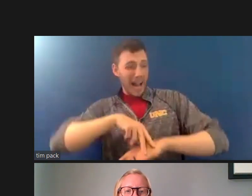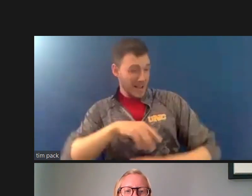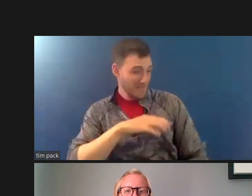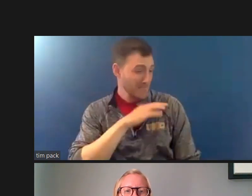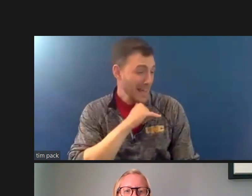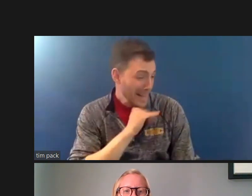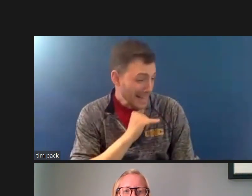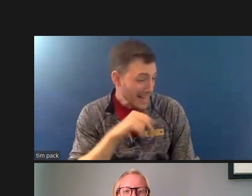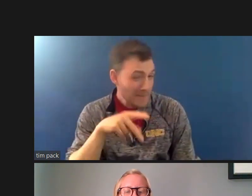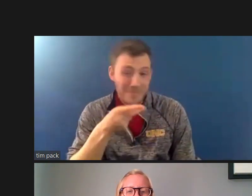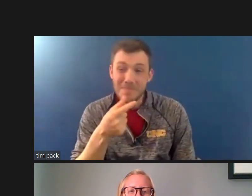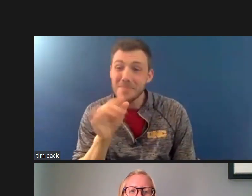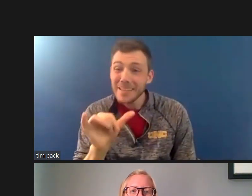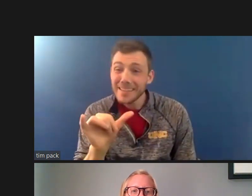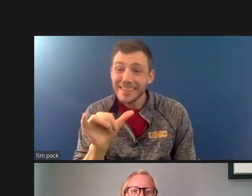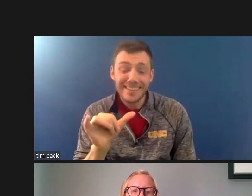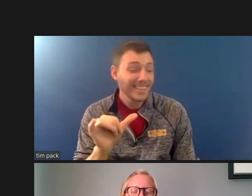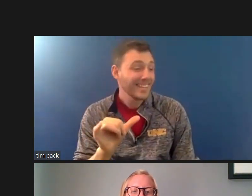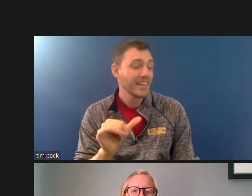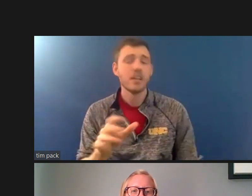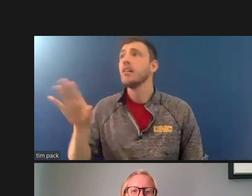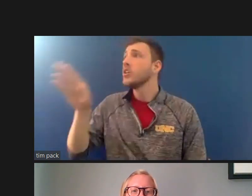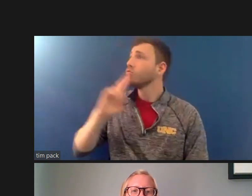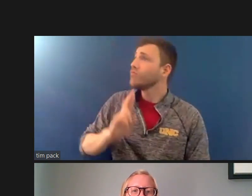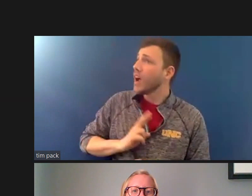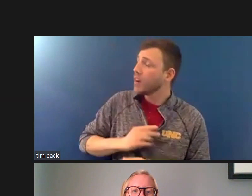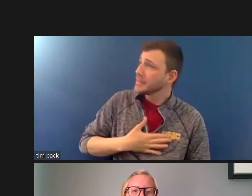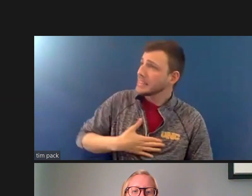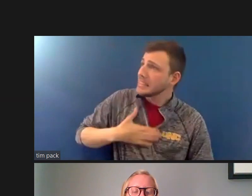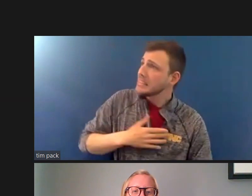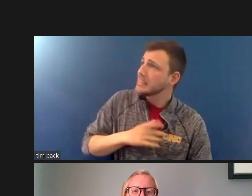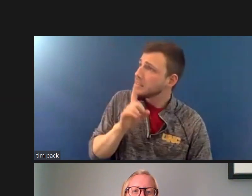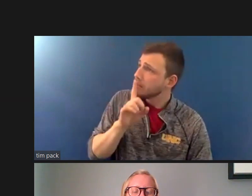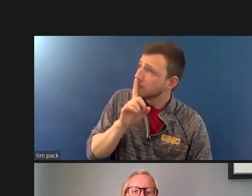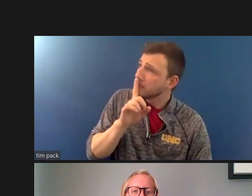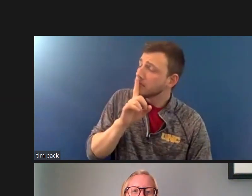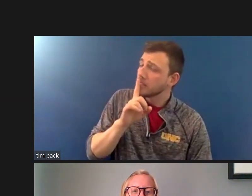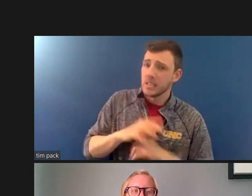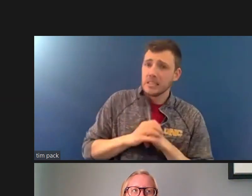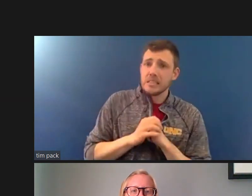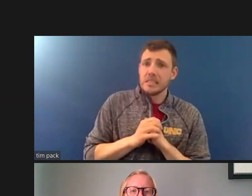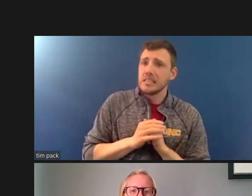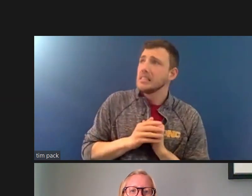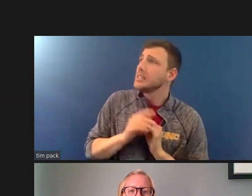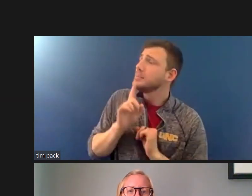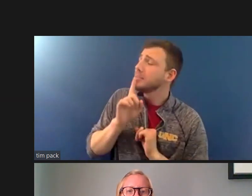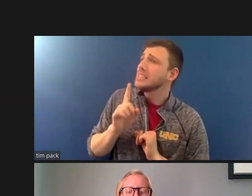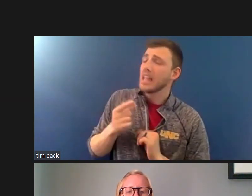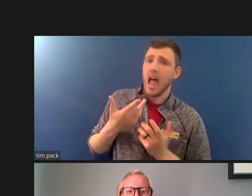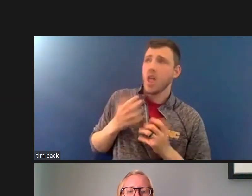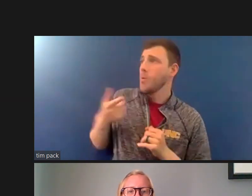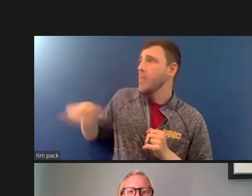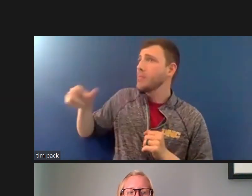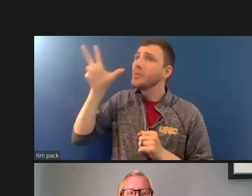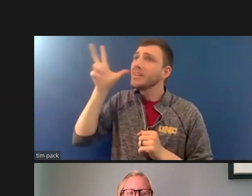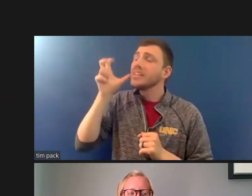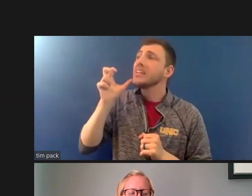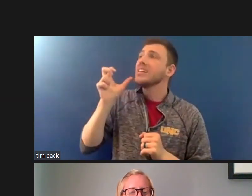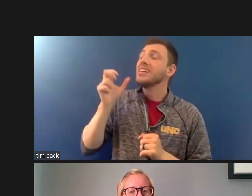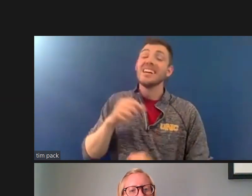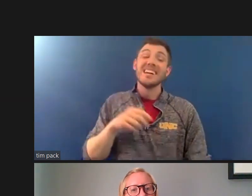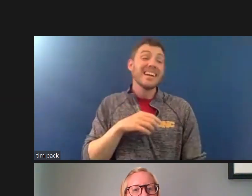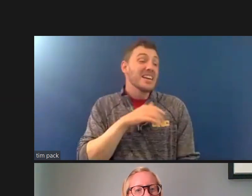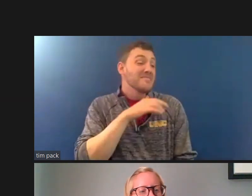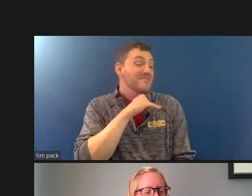"Piggy! Piggy! Ralph, please!" Piggy clasped his hands in apprehension. "I said I didn't want